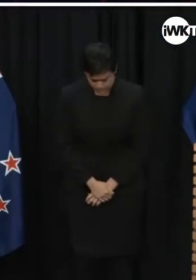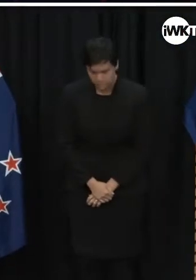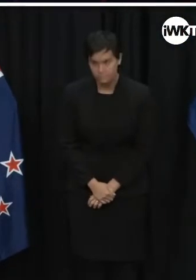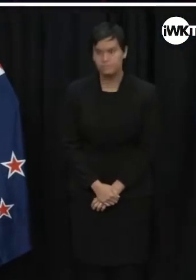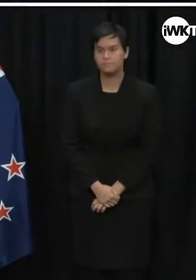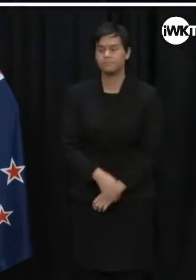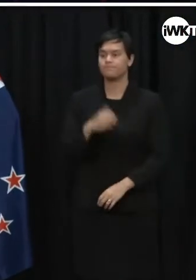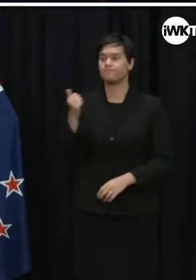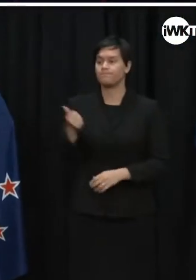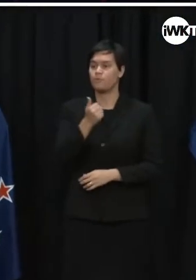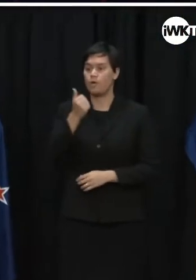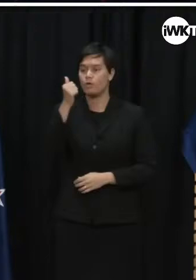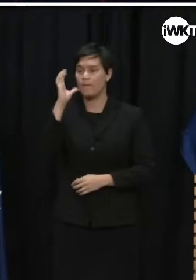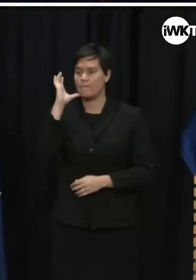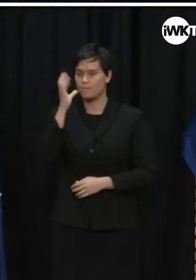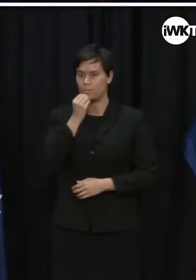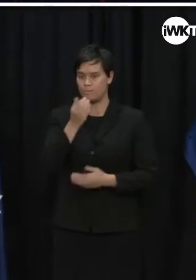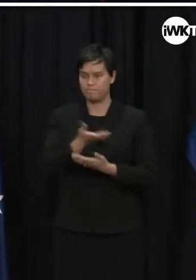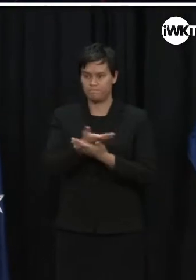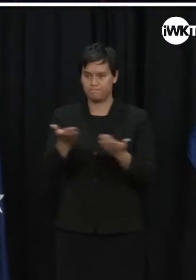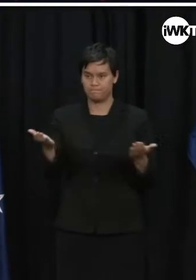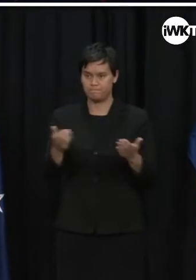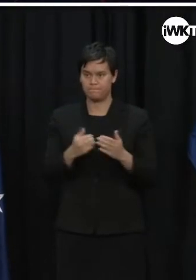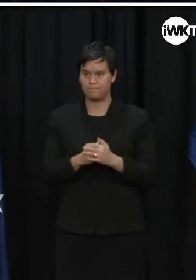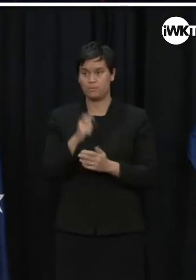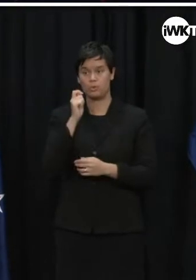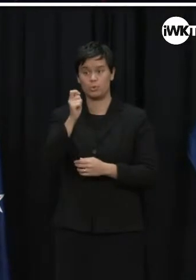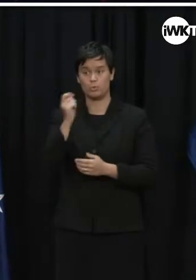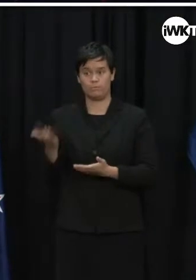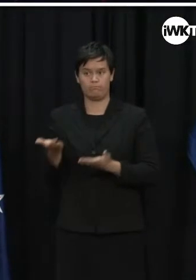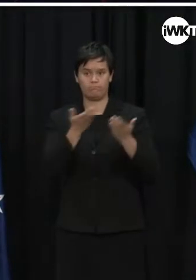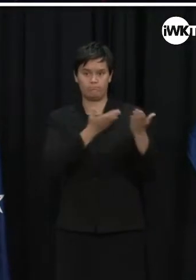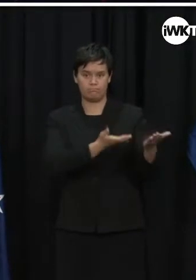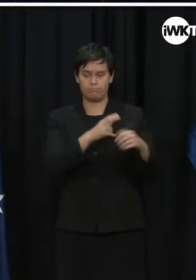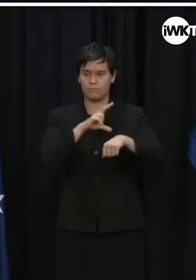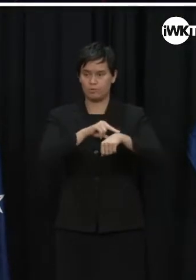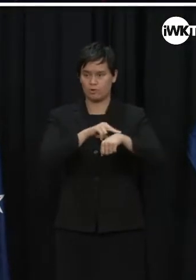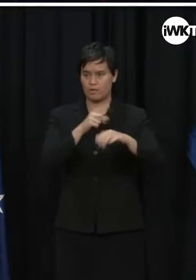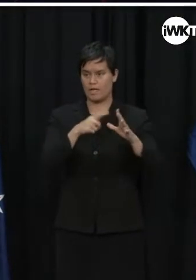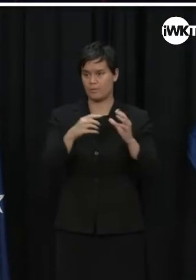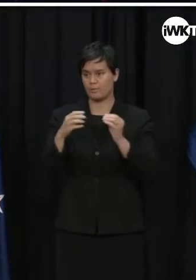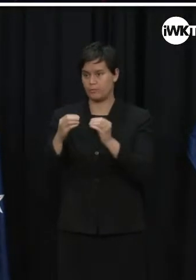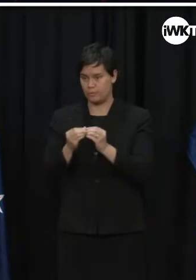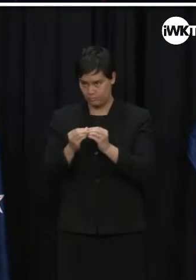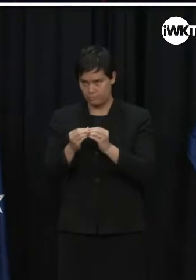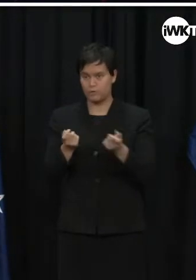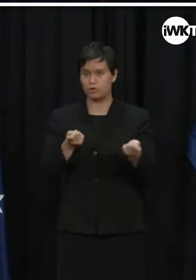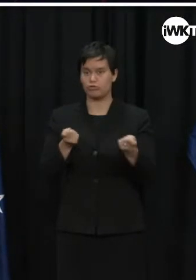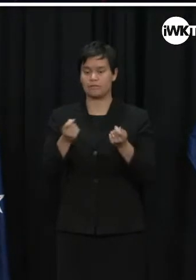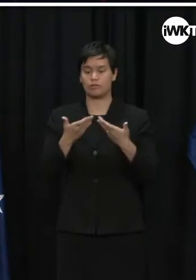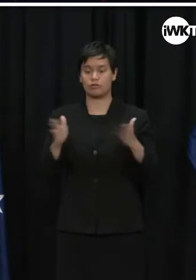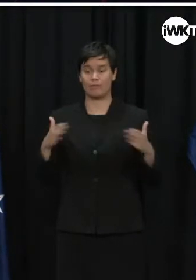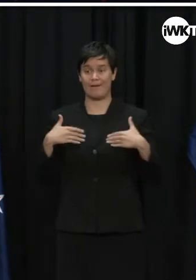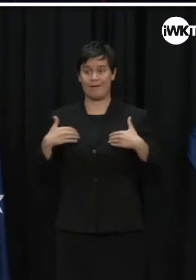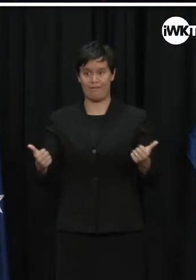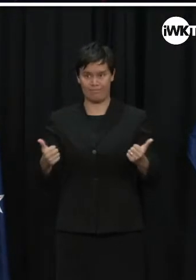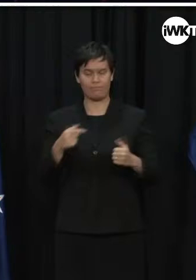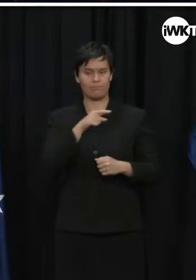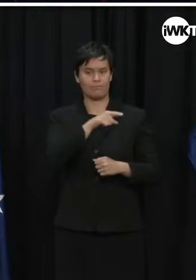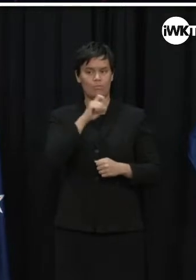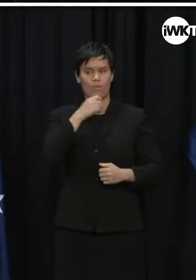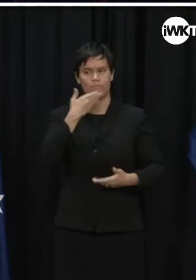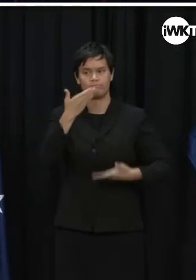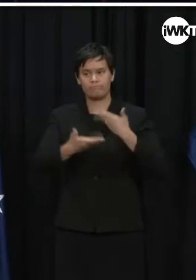All right, good afternoon everybody. In a moment I'll hand over to the Director General of Health to give an update on the case